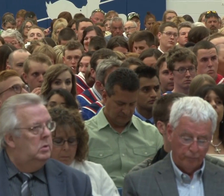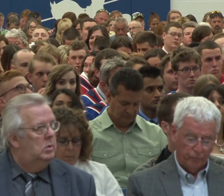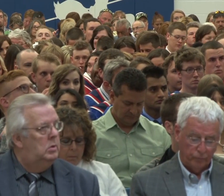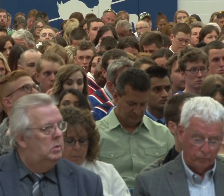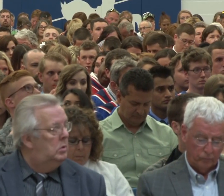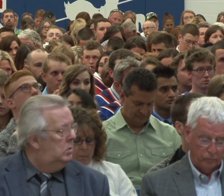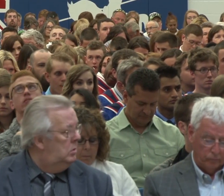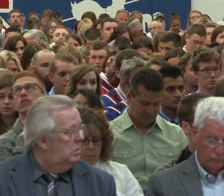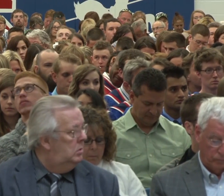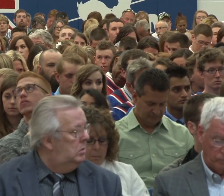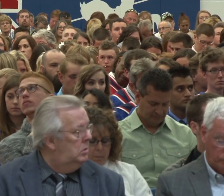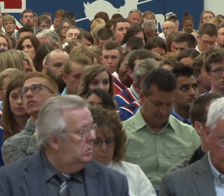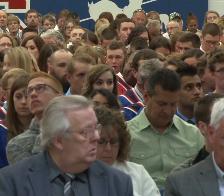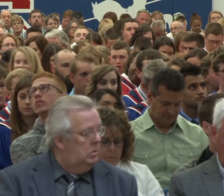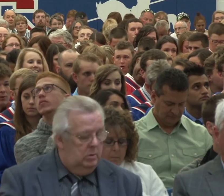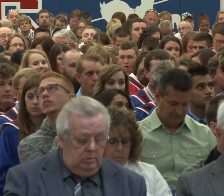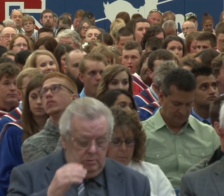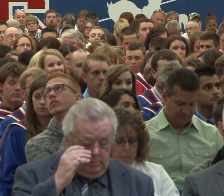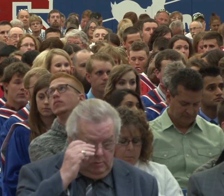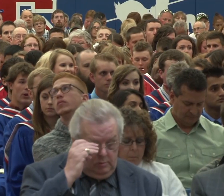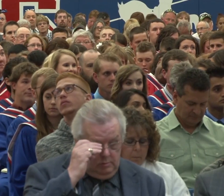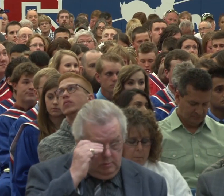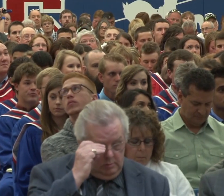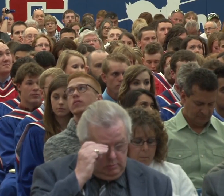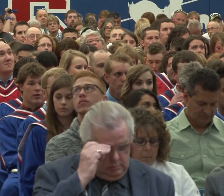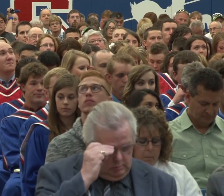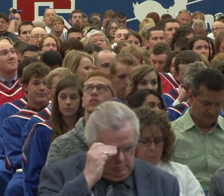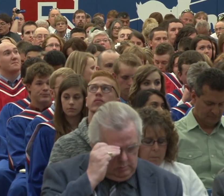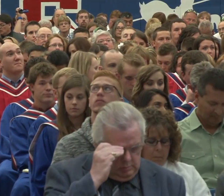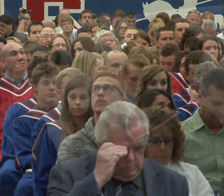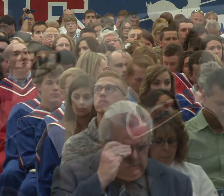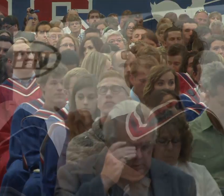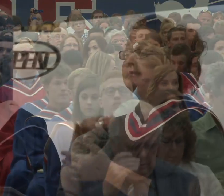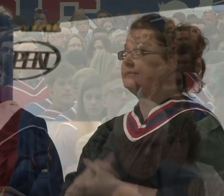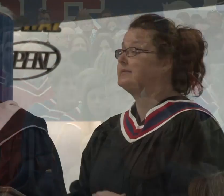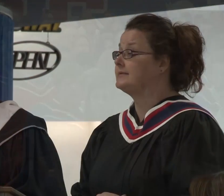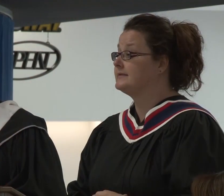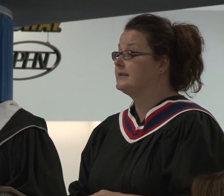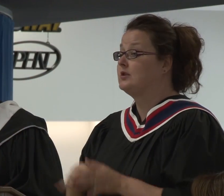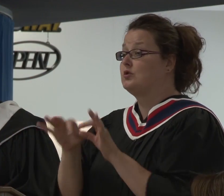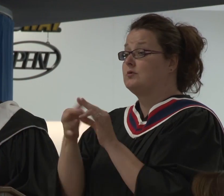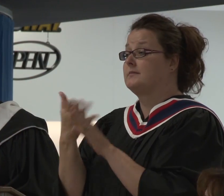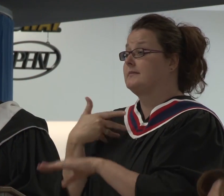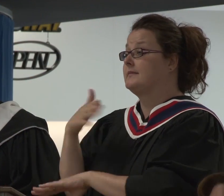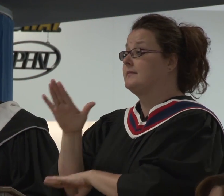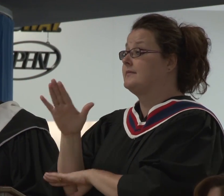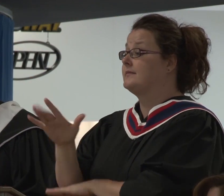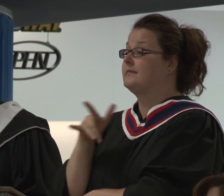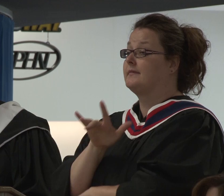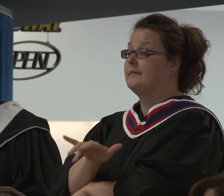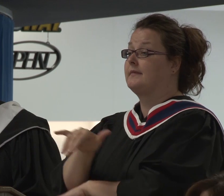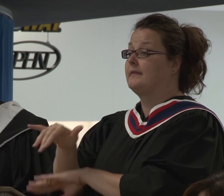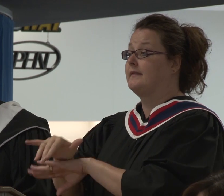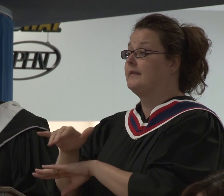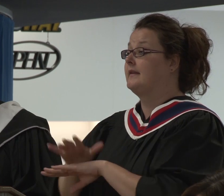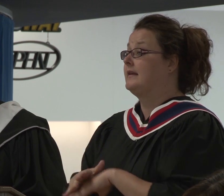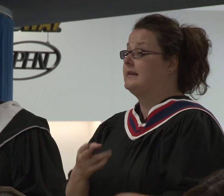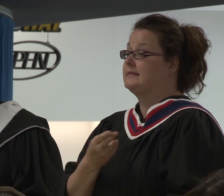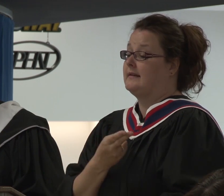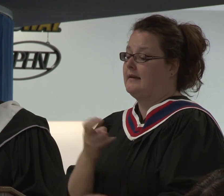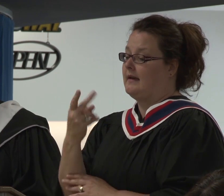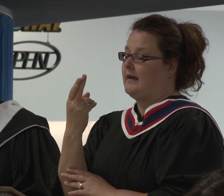Sciences, Skills and Technology, and the School of Justice Studies. Interpreting this afternoon's ceremony is Heidi